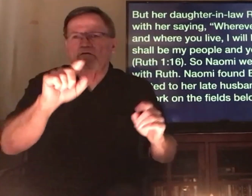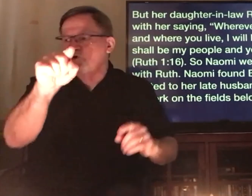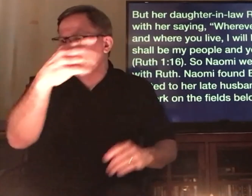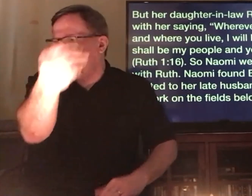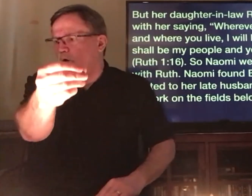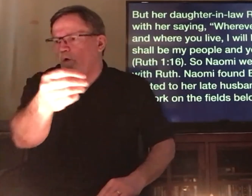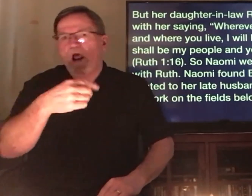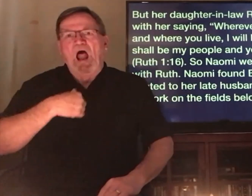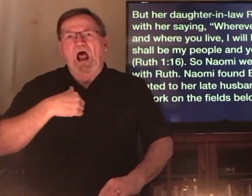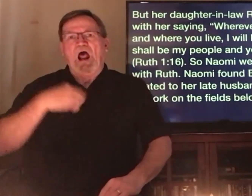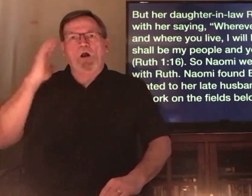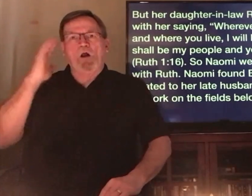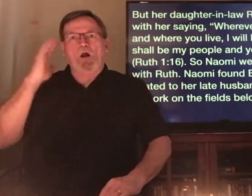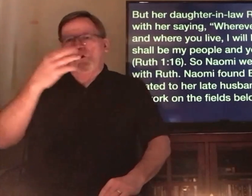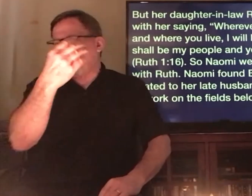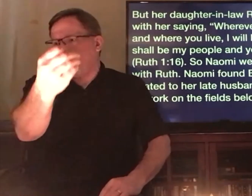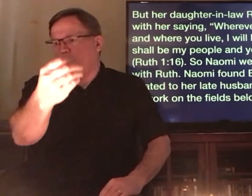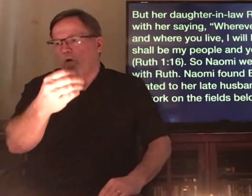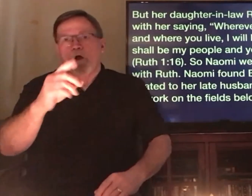God allow us to be part of that.